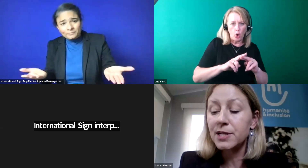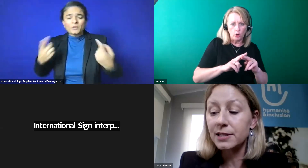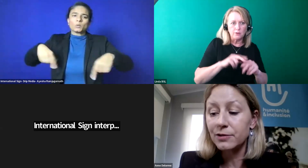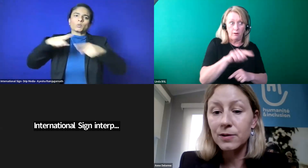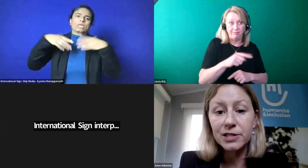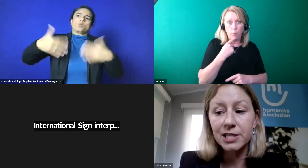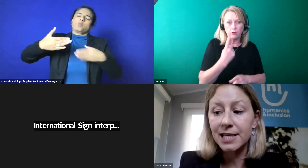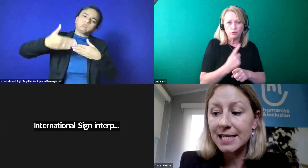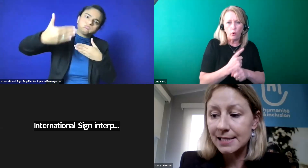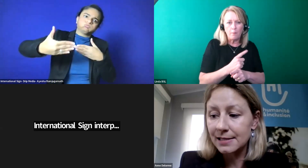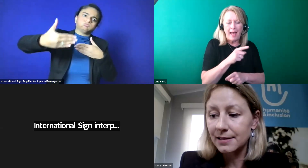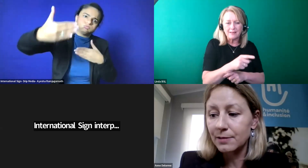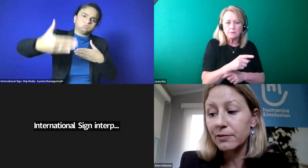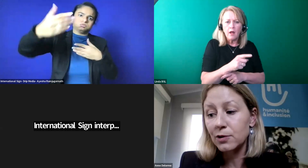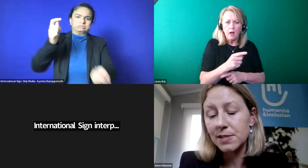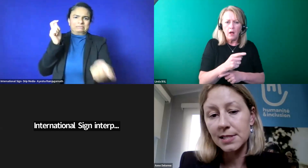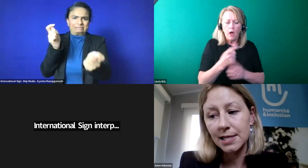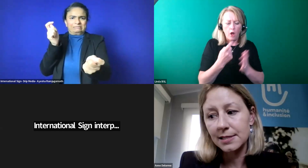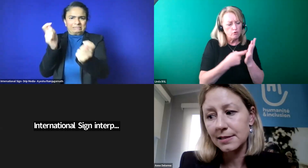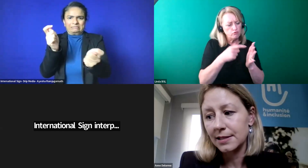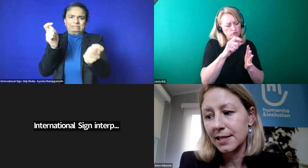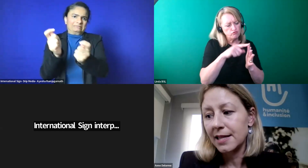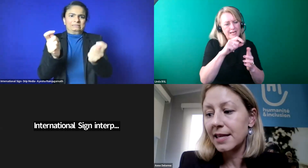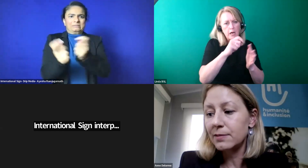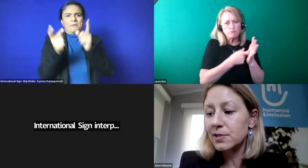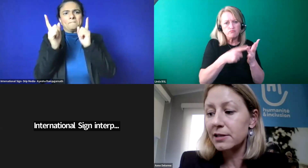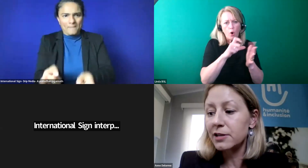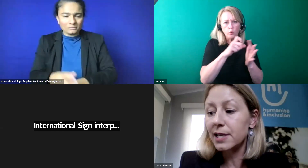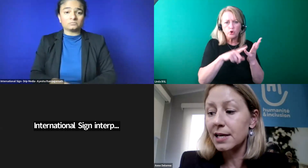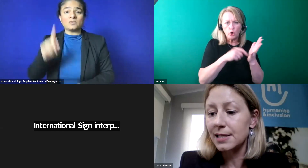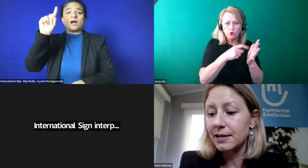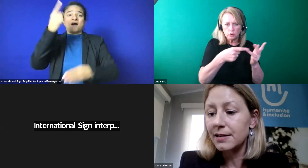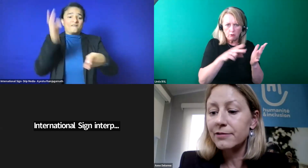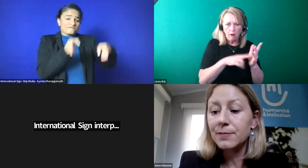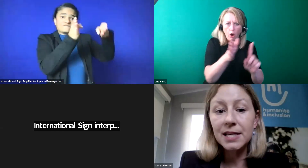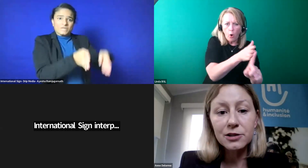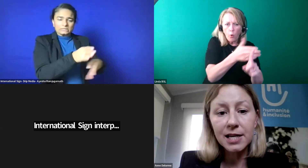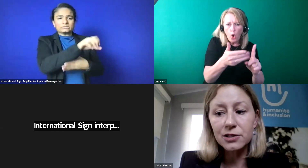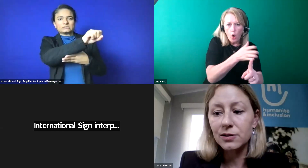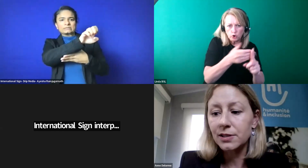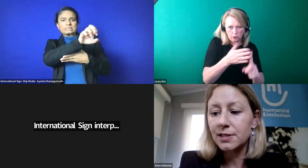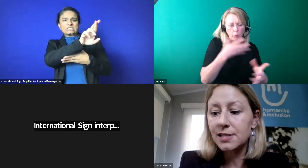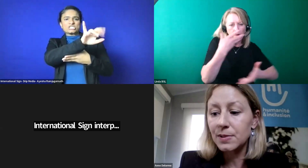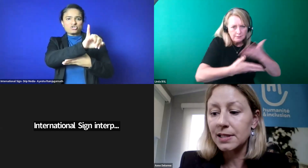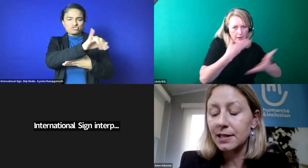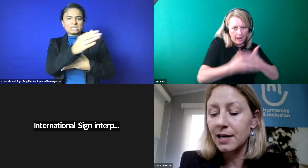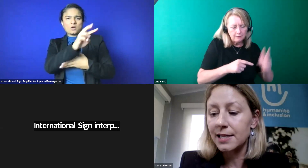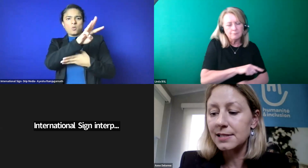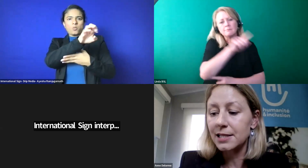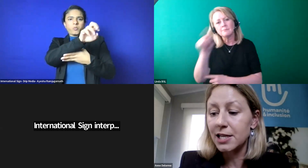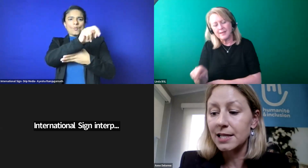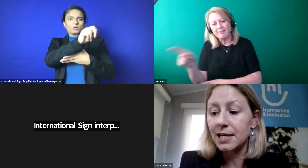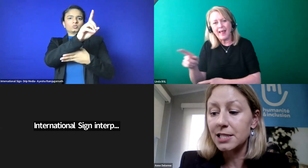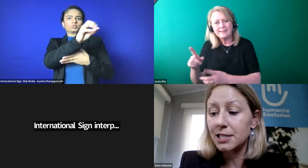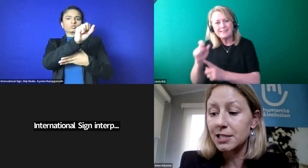what reproductive coercion is and what forms it takes. Then Rosario Galarza from the International Disability